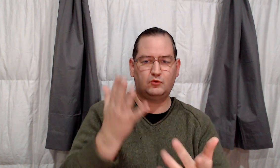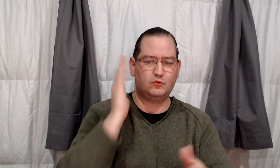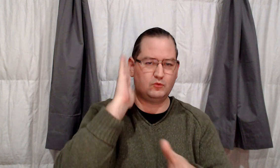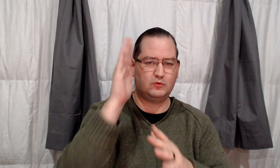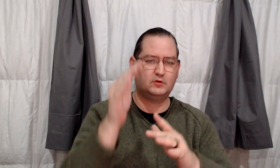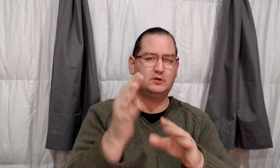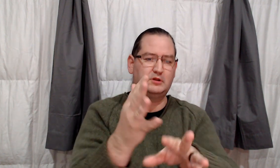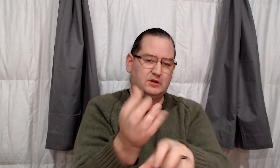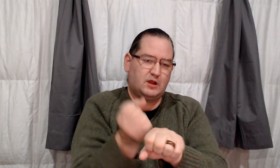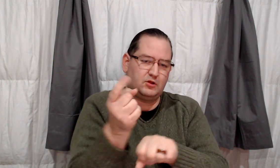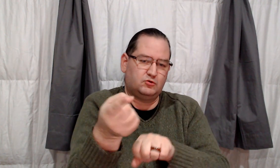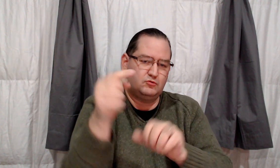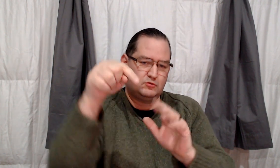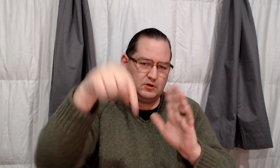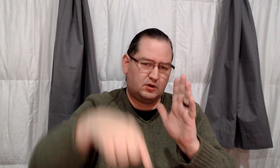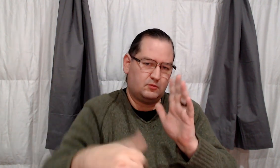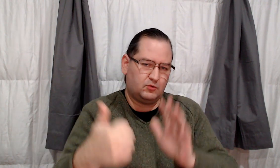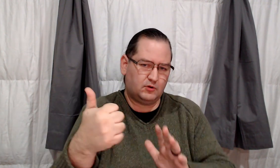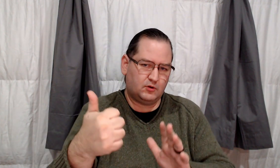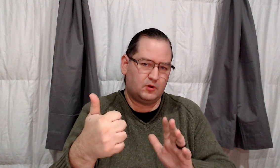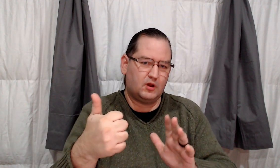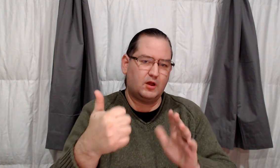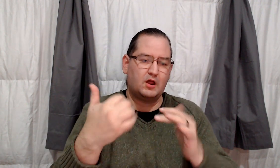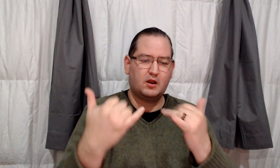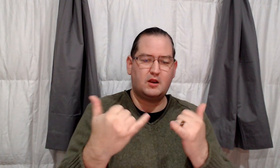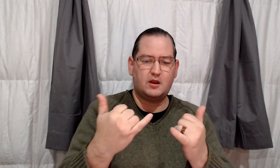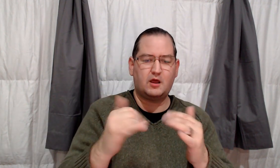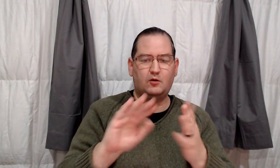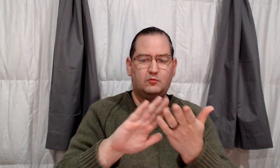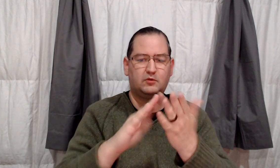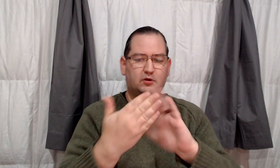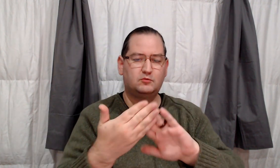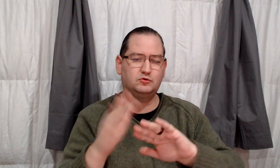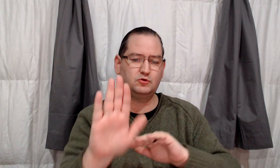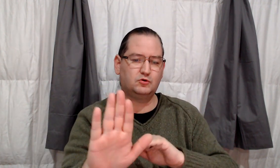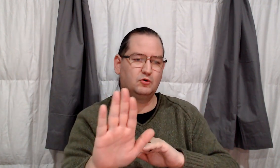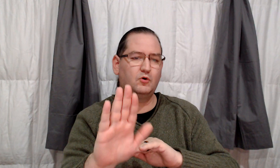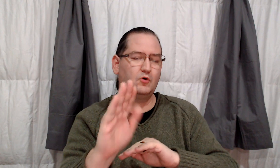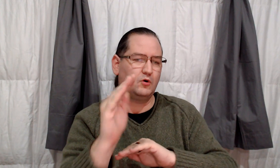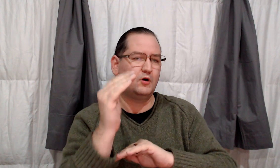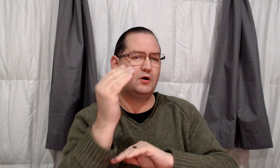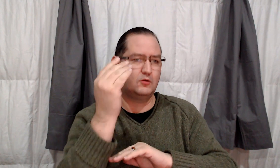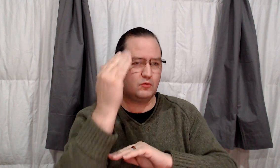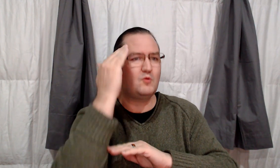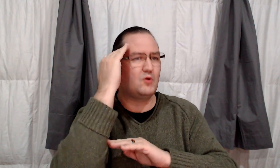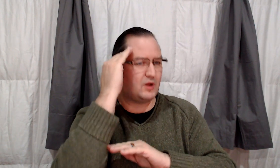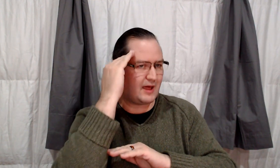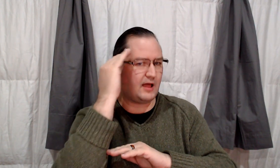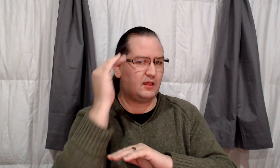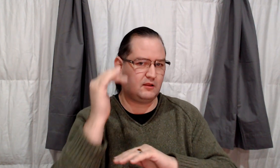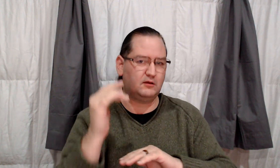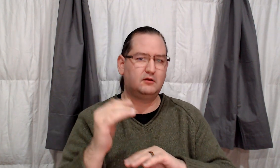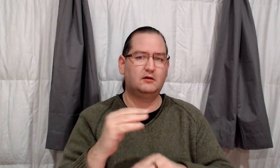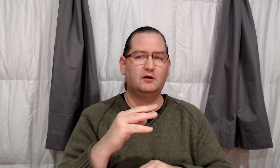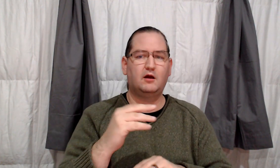your reality. Every suggestion I give you, you'll act upon and carry out without